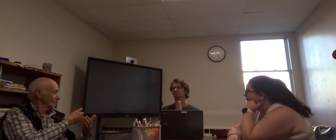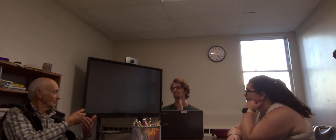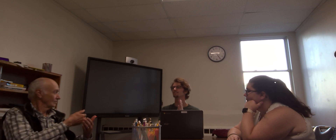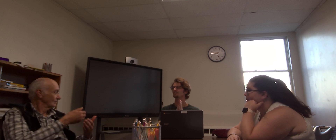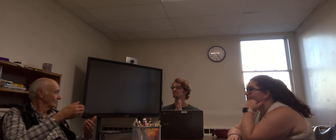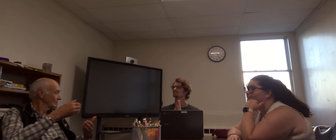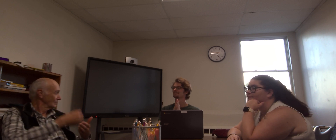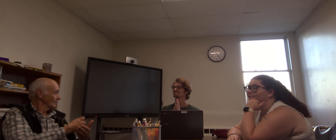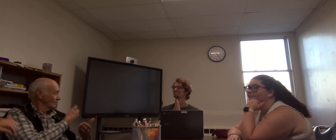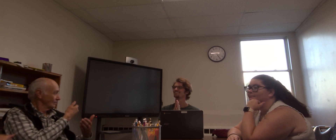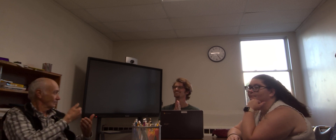Oh, what, oh, new?